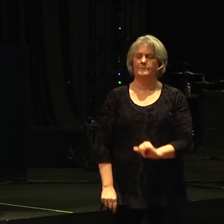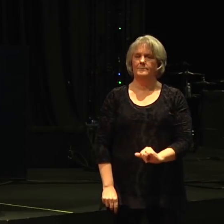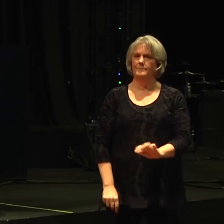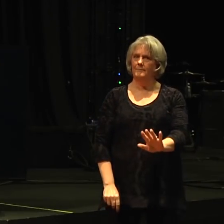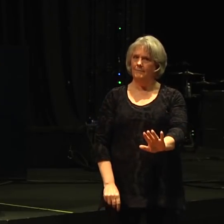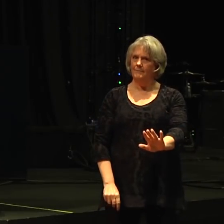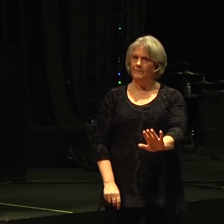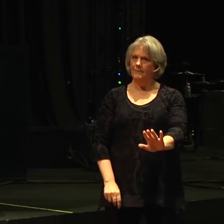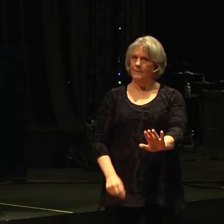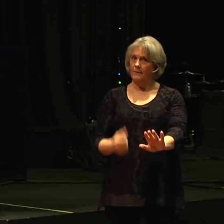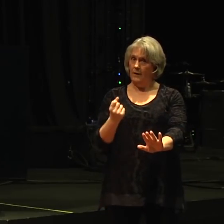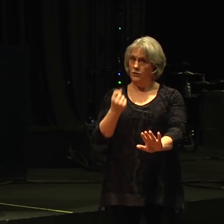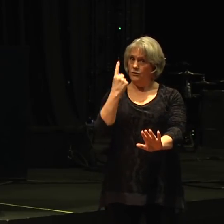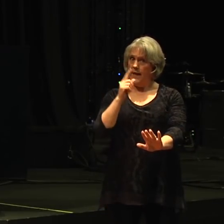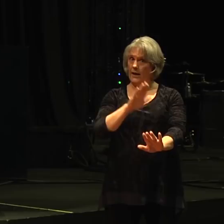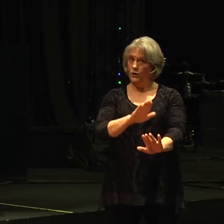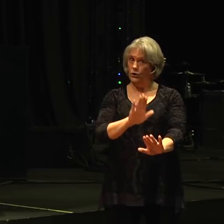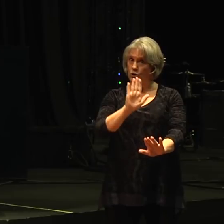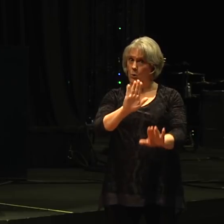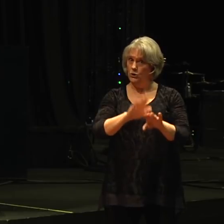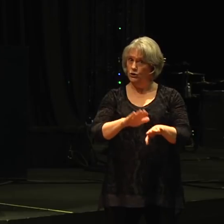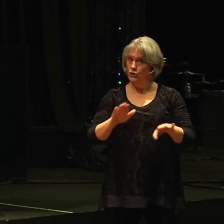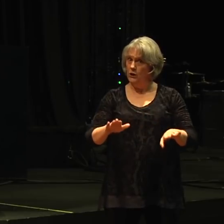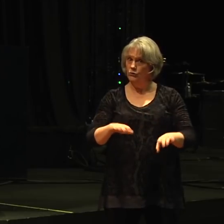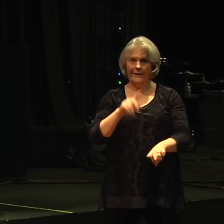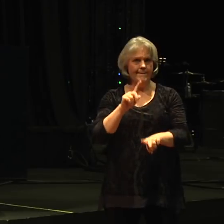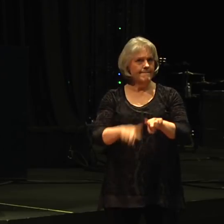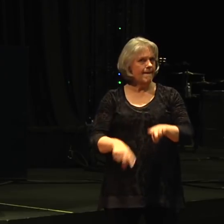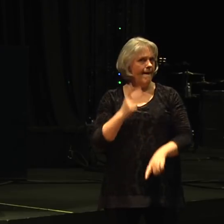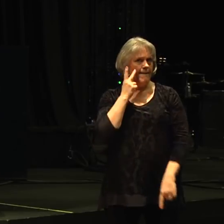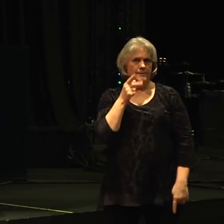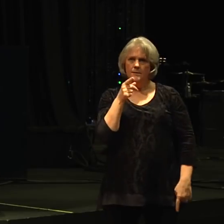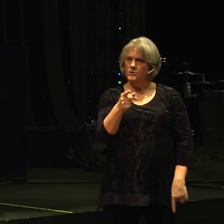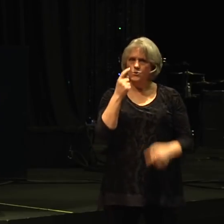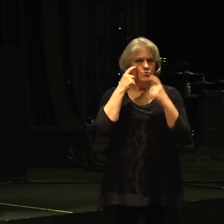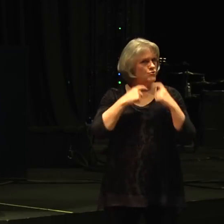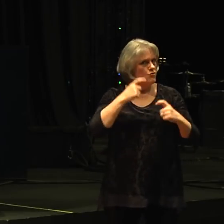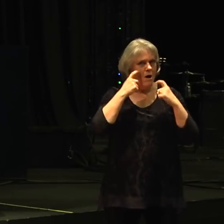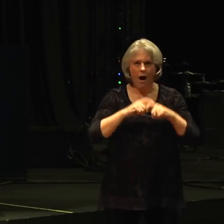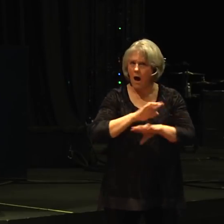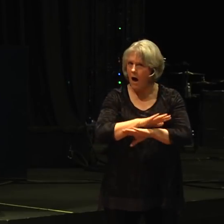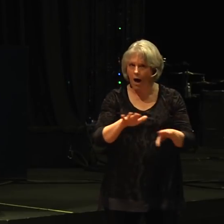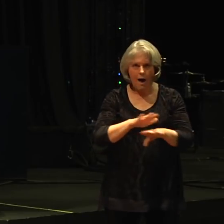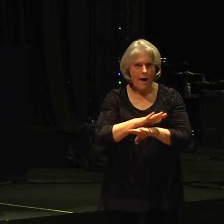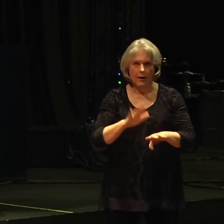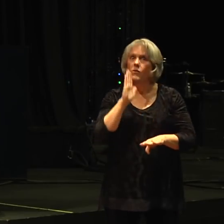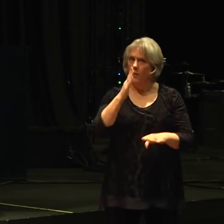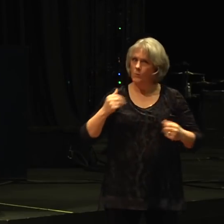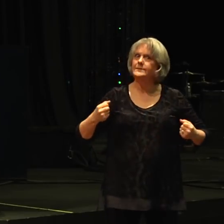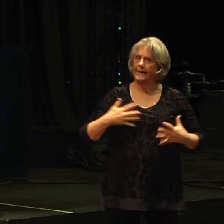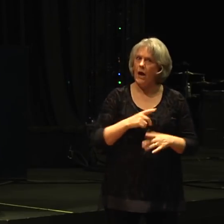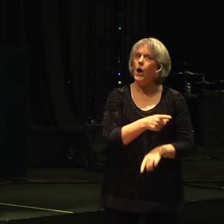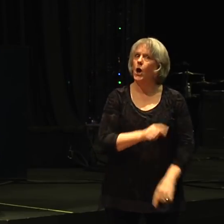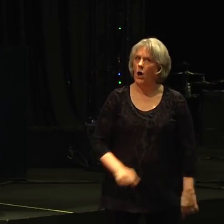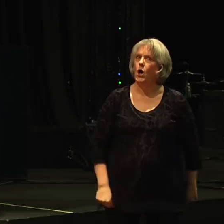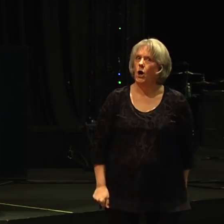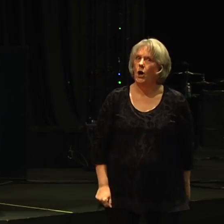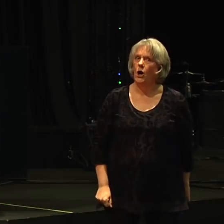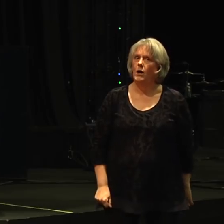If you have cabin fever, remember, don't cry in front of the little ones. It will scare them.